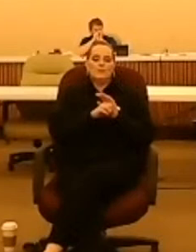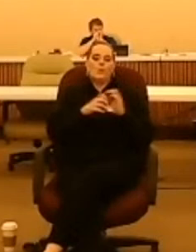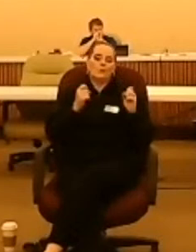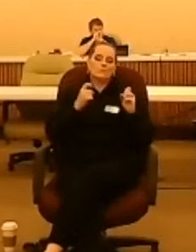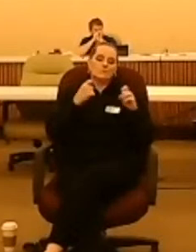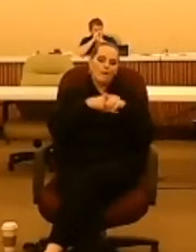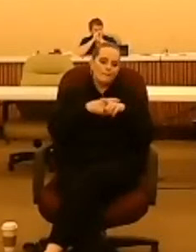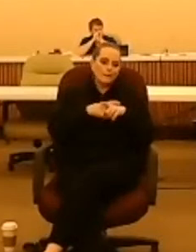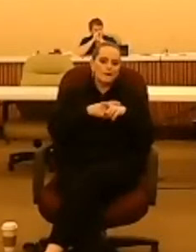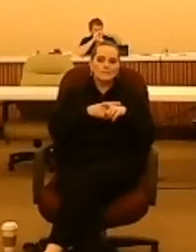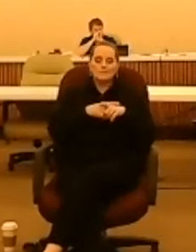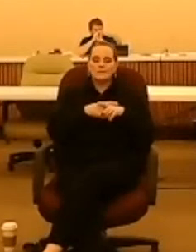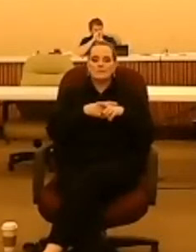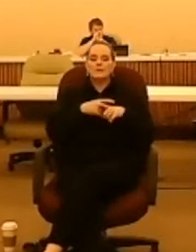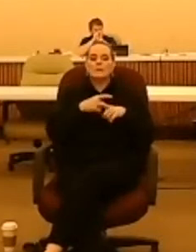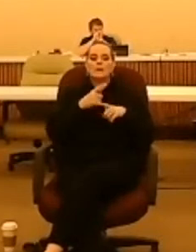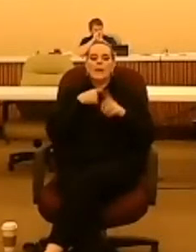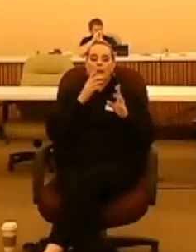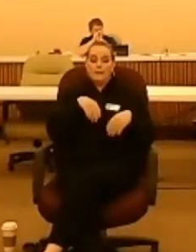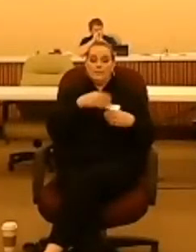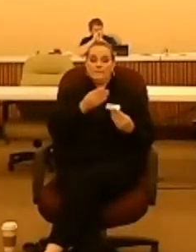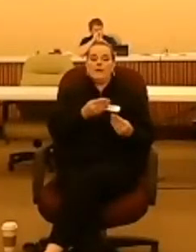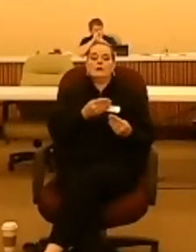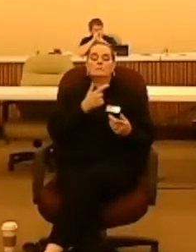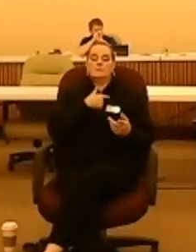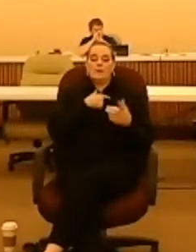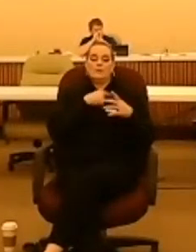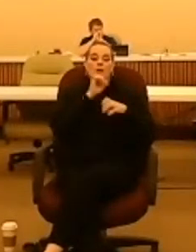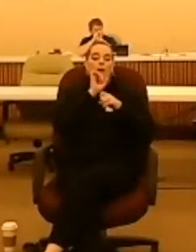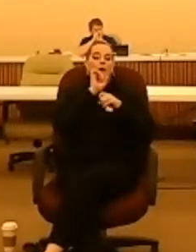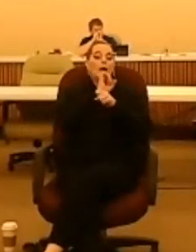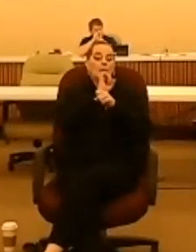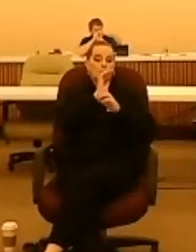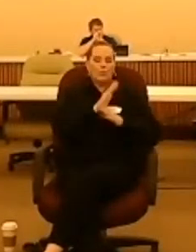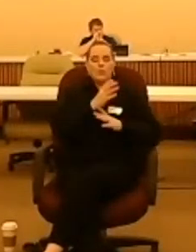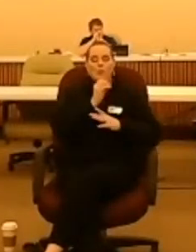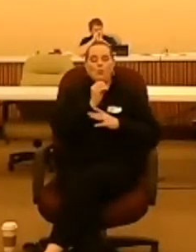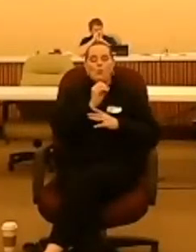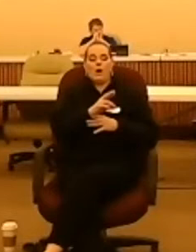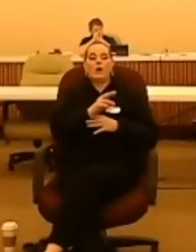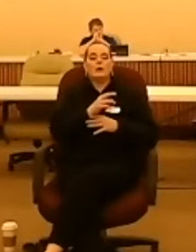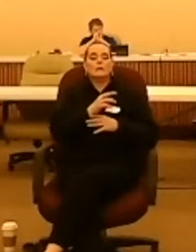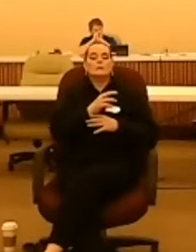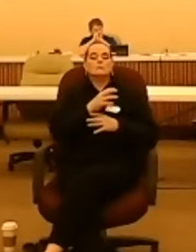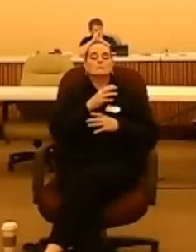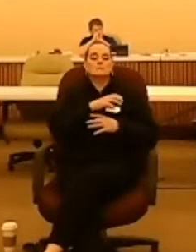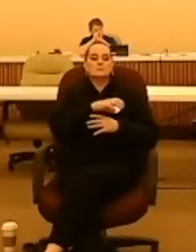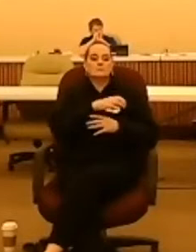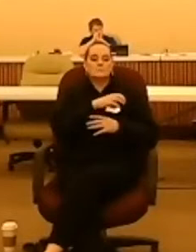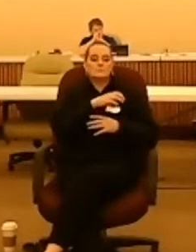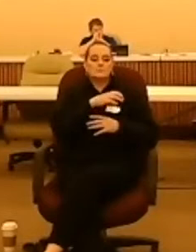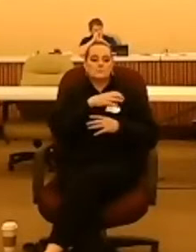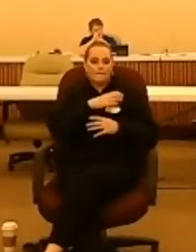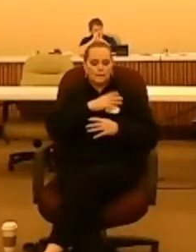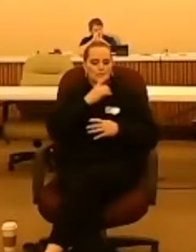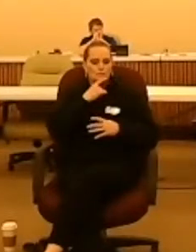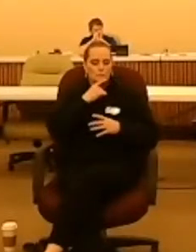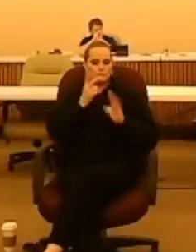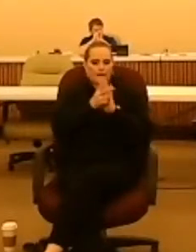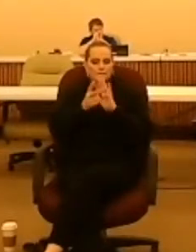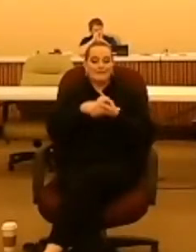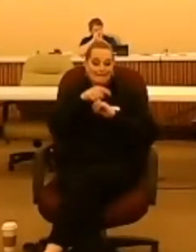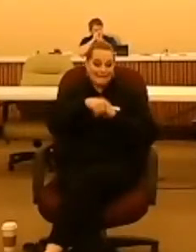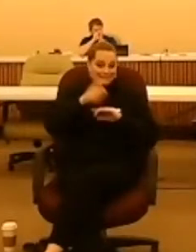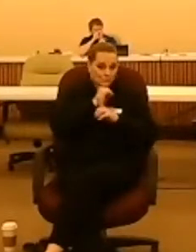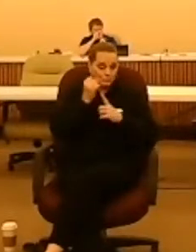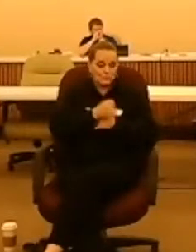interest, it provides that an employee or officer who violates, in this case,